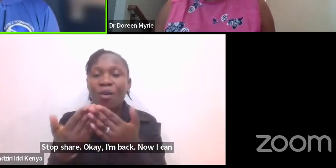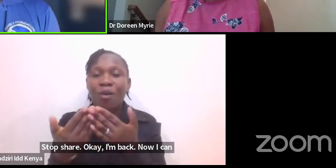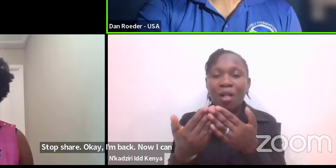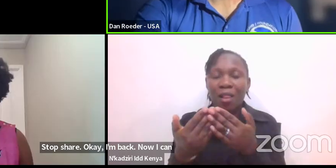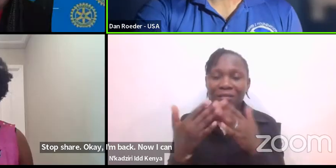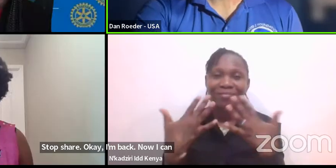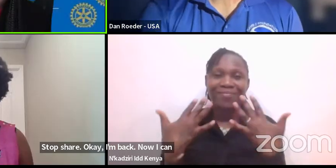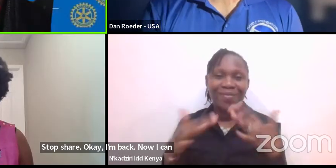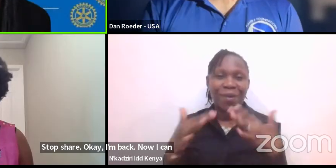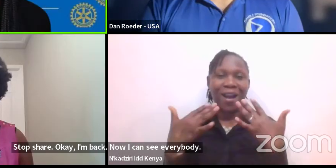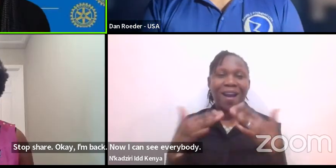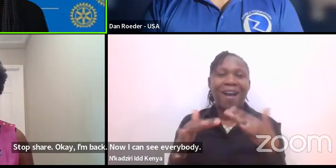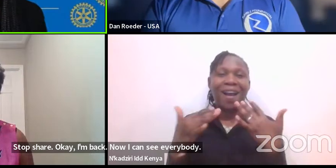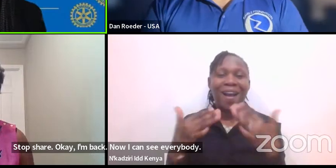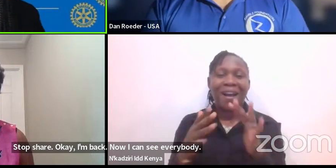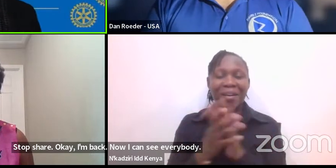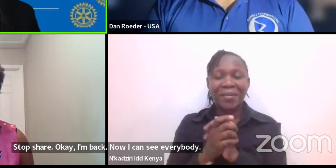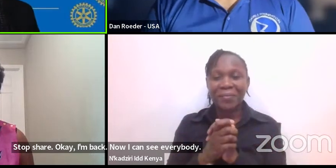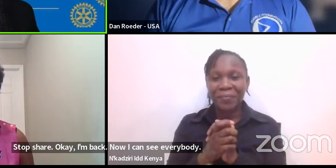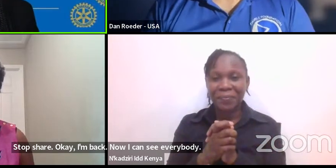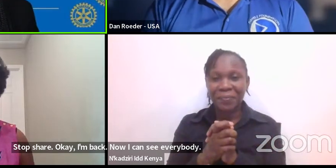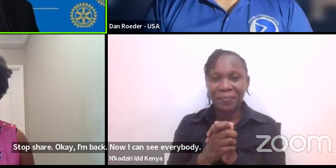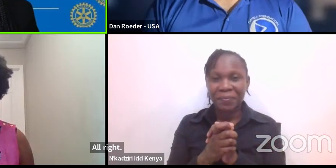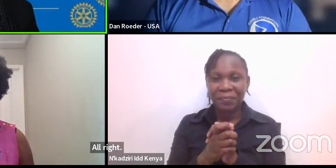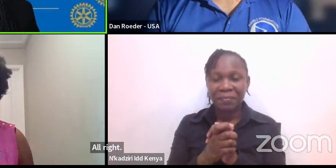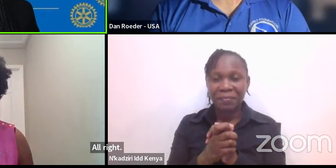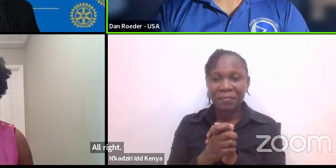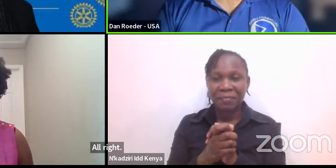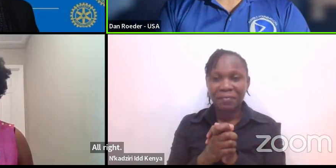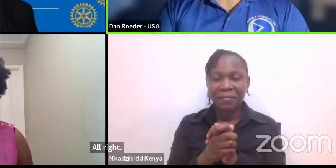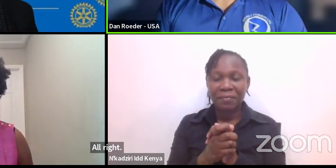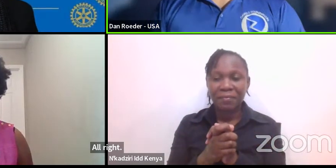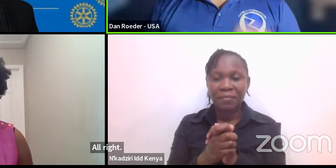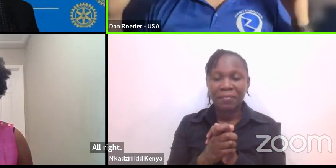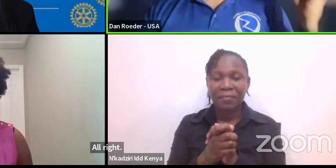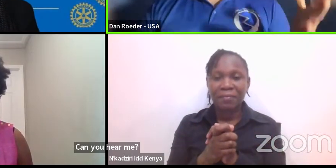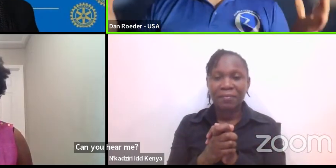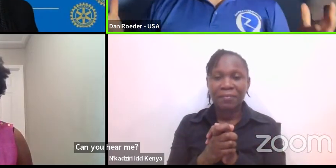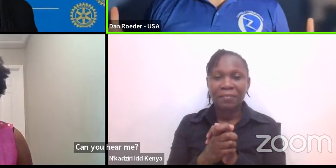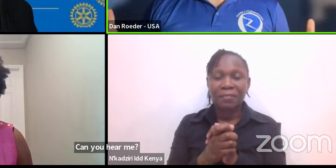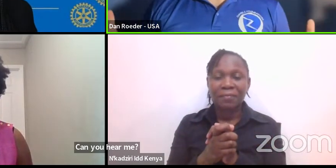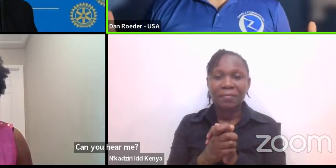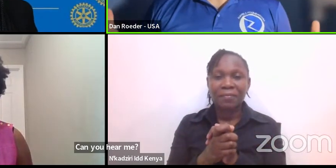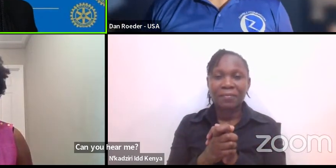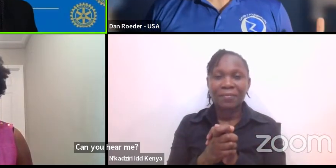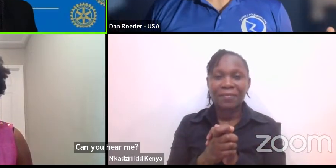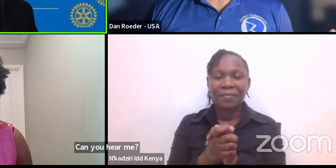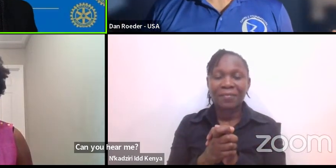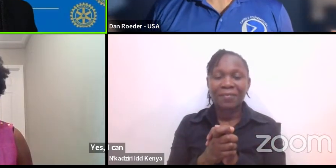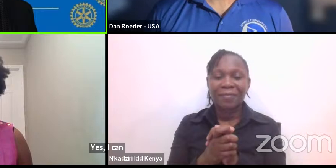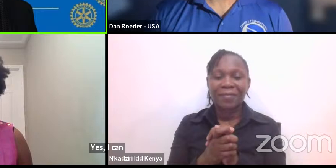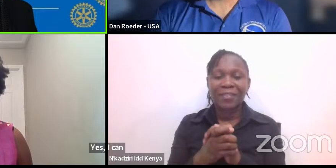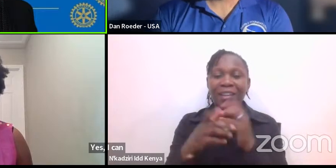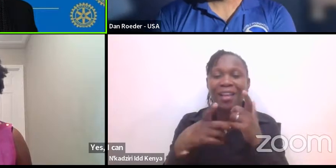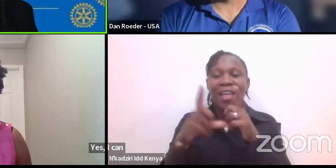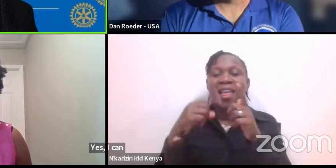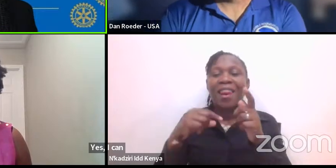right. Can you hear me? Yes, I can hear you. We can see you. Let's chat. Let's chat.